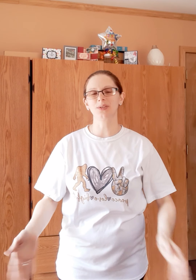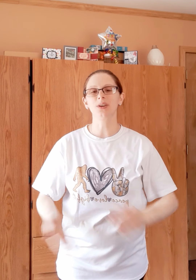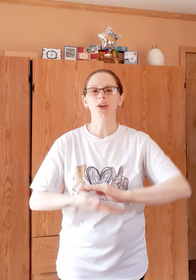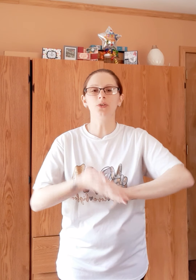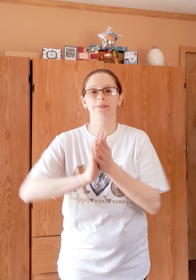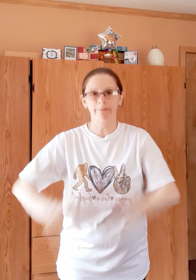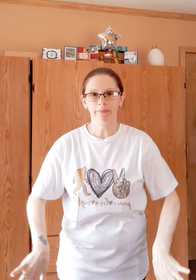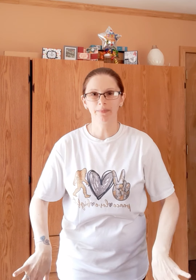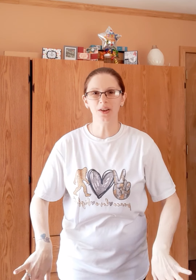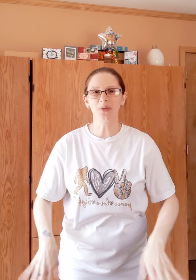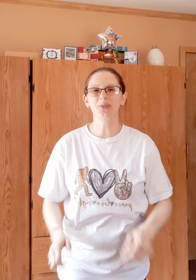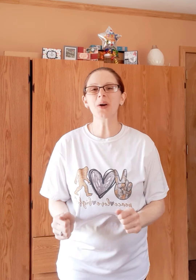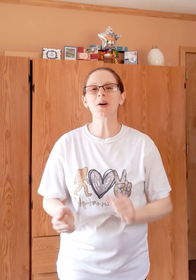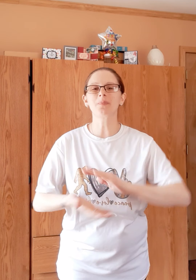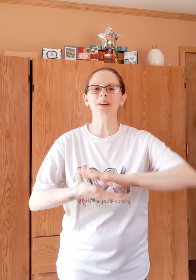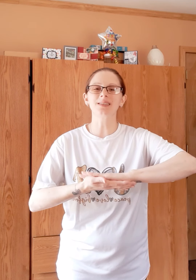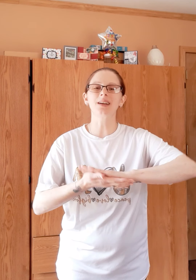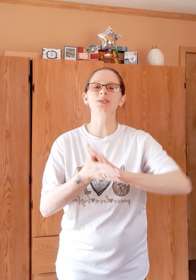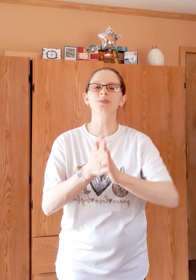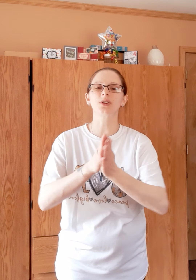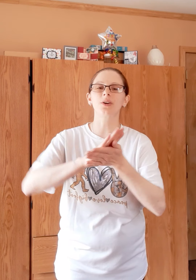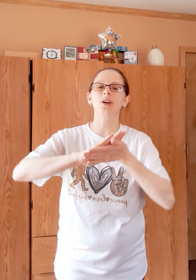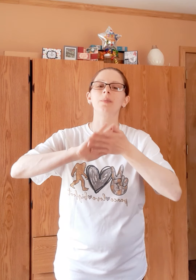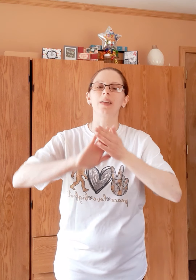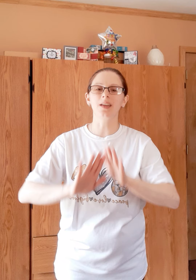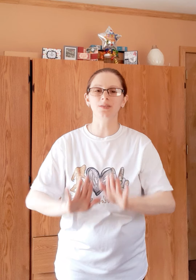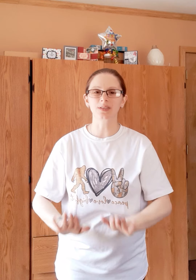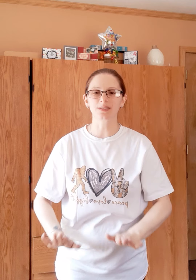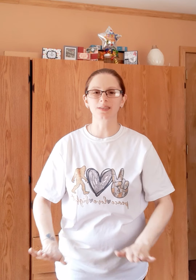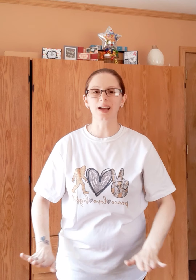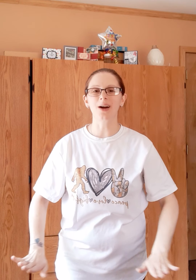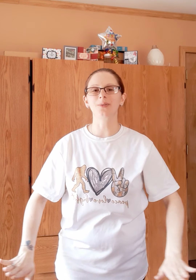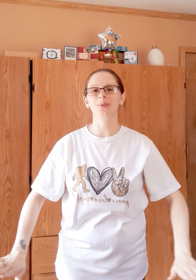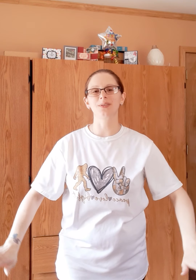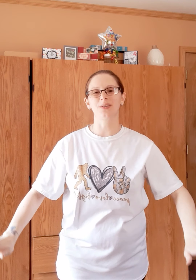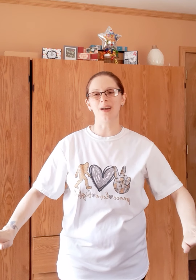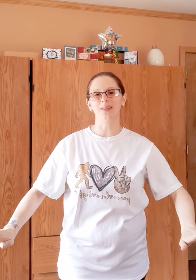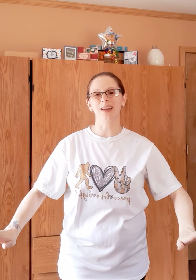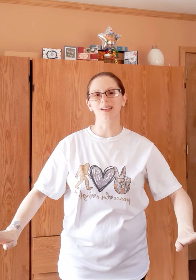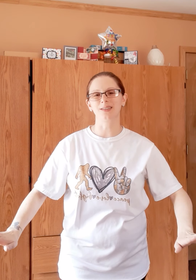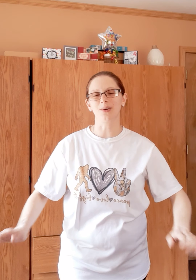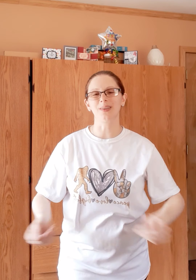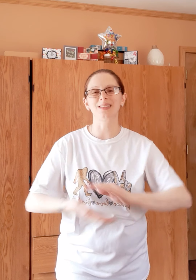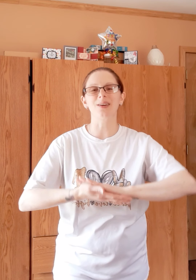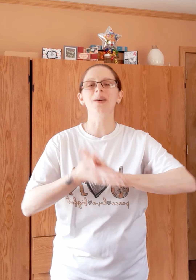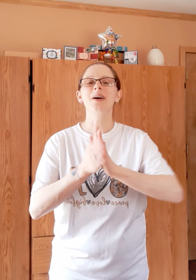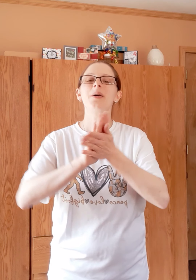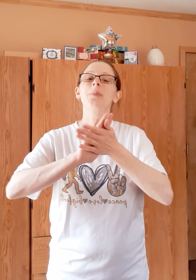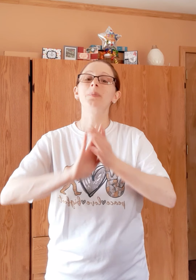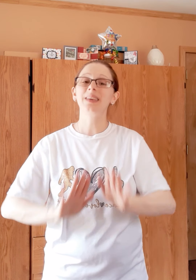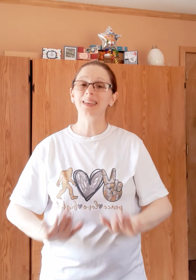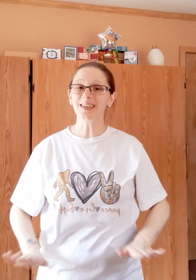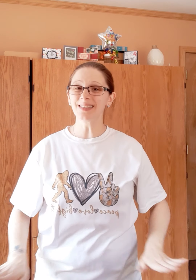you don't just and throw them, but instead you turn them and then you just down towards the ground, like kind of slowly. So